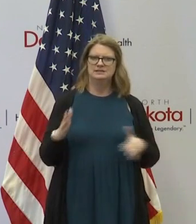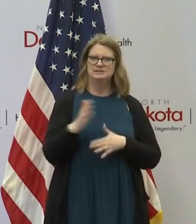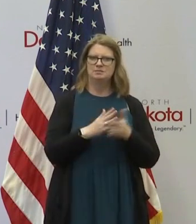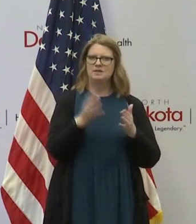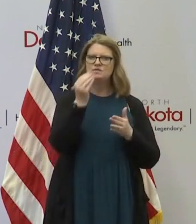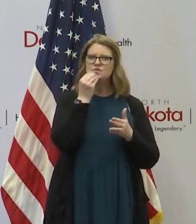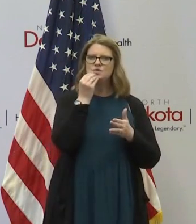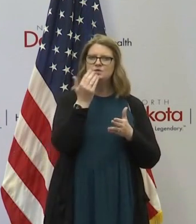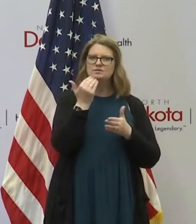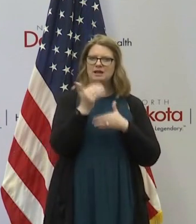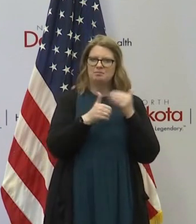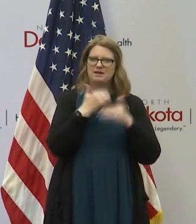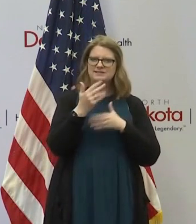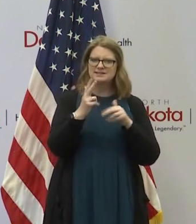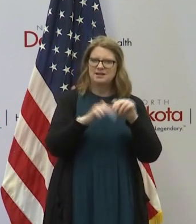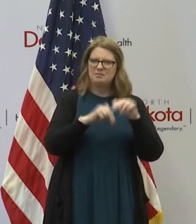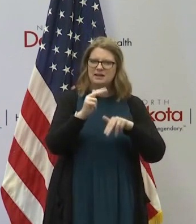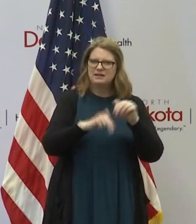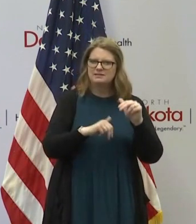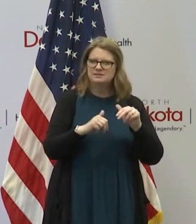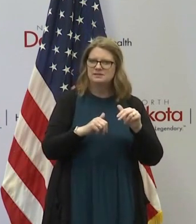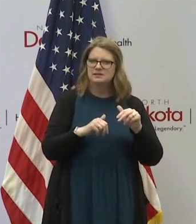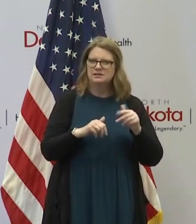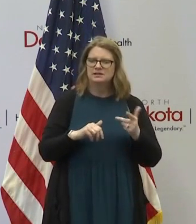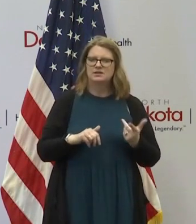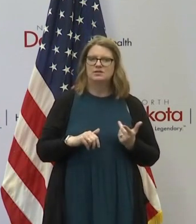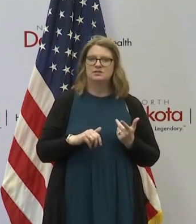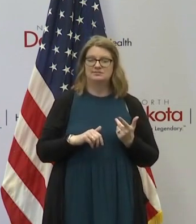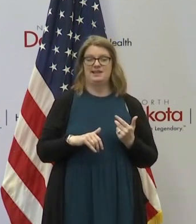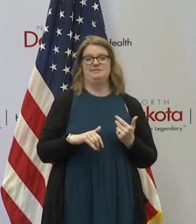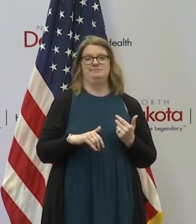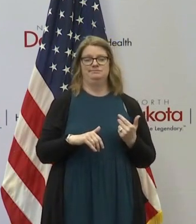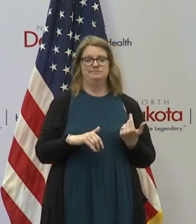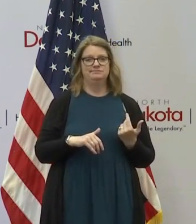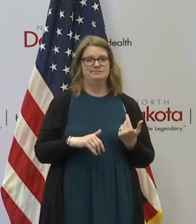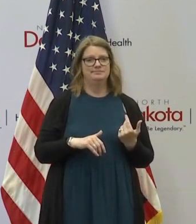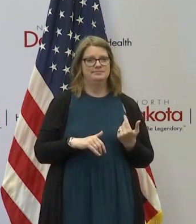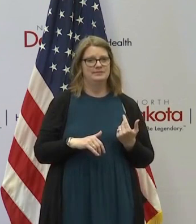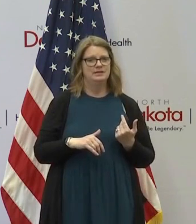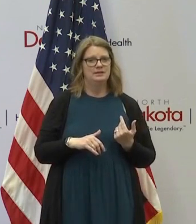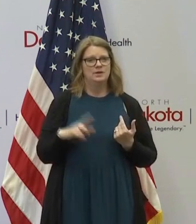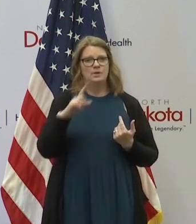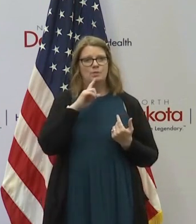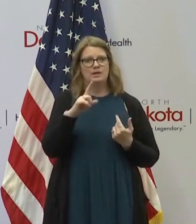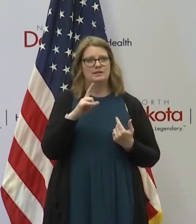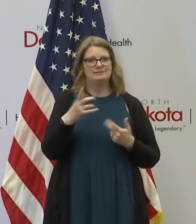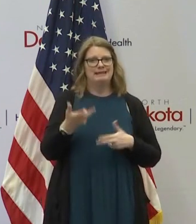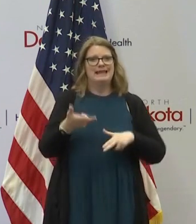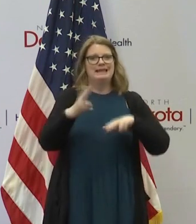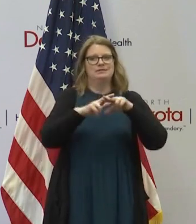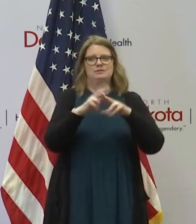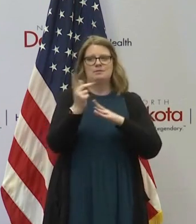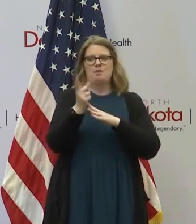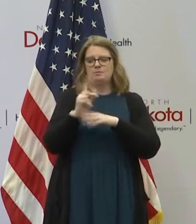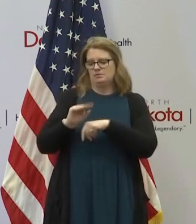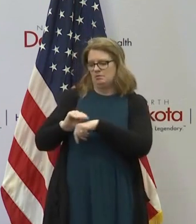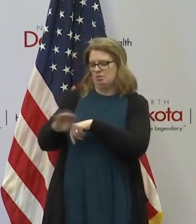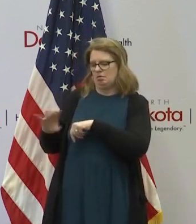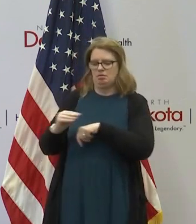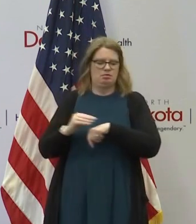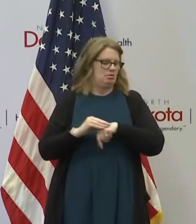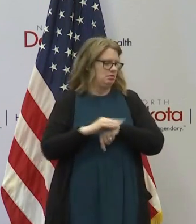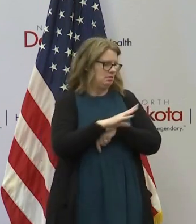food processing facilities or others. And so, yeah, it does increase the transmissible moment when you're in